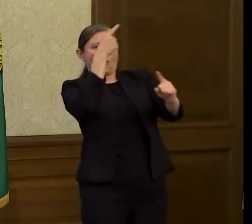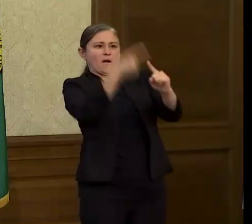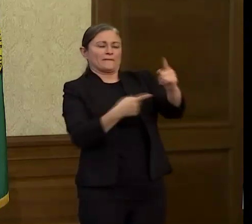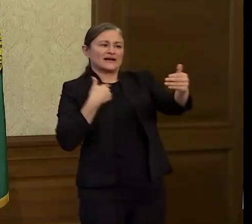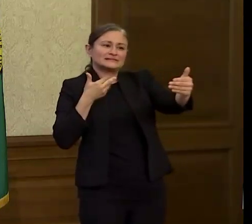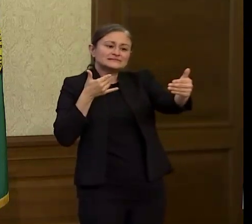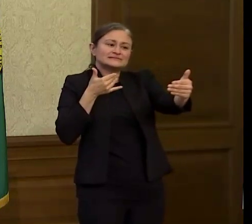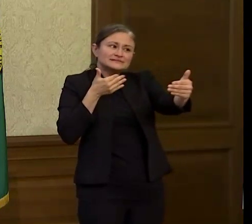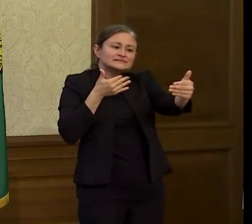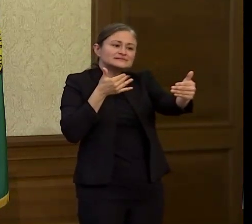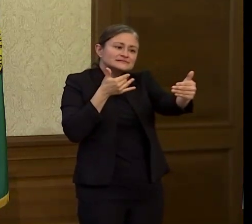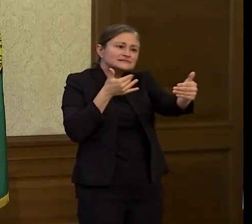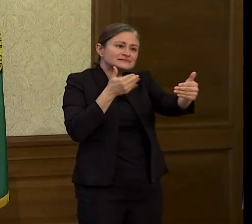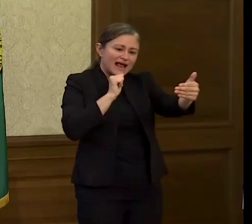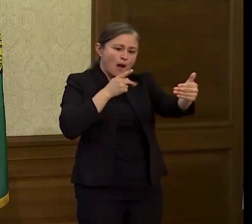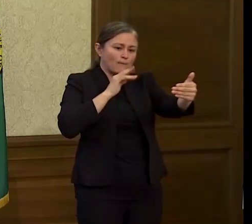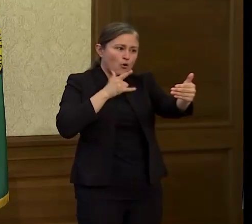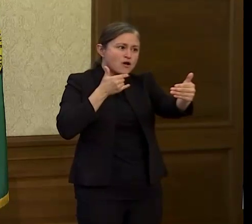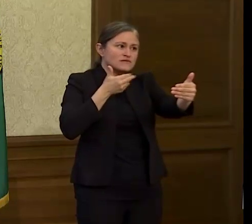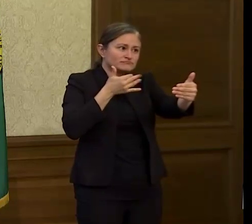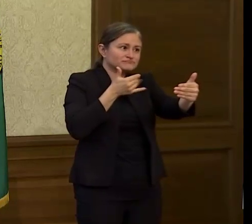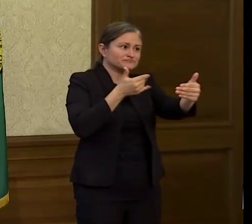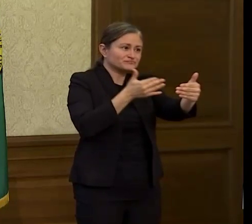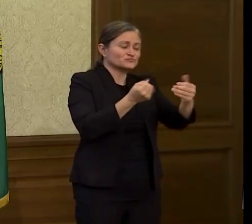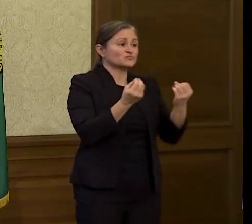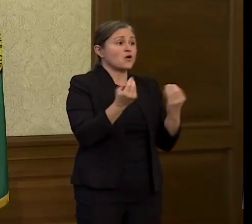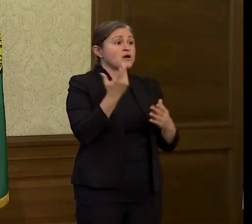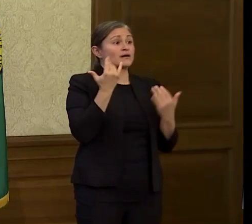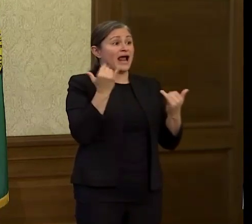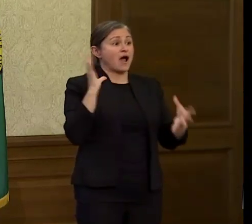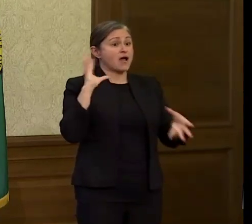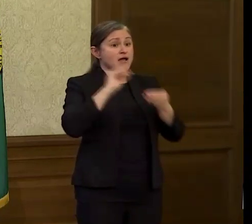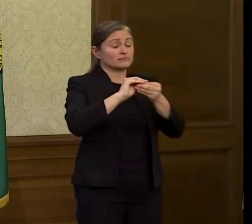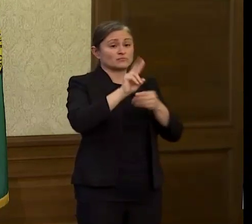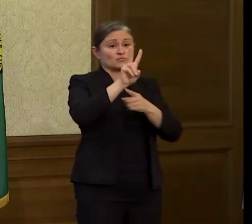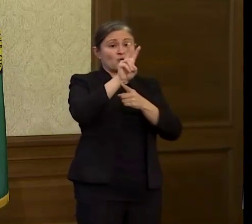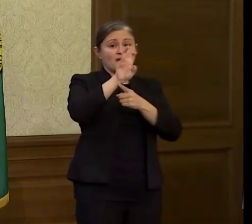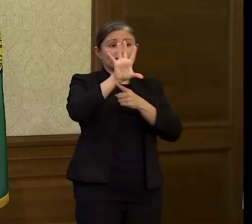Over 250 Washingtonians have died, and we have over